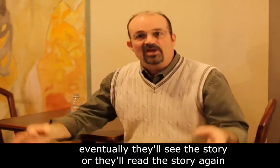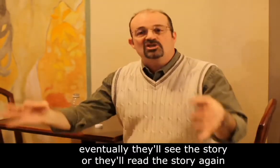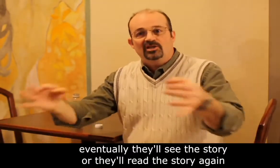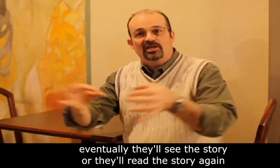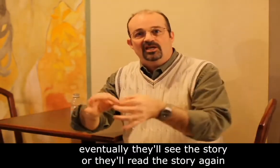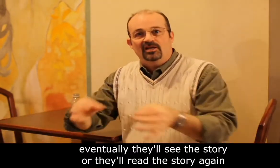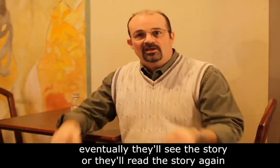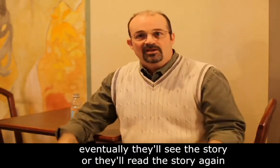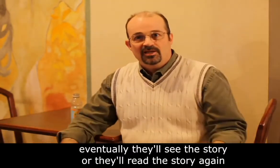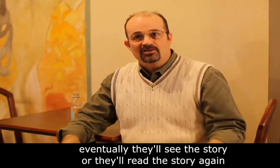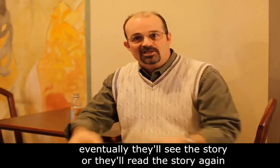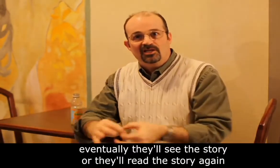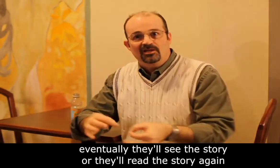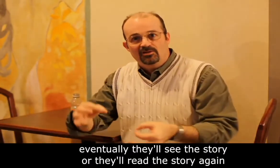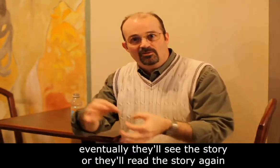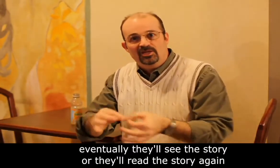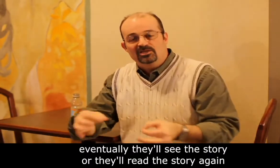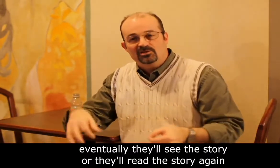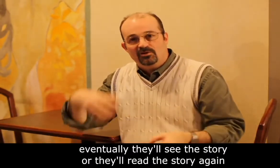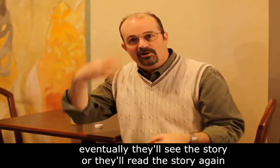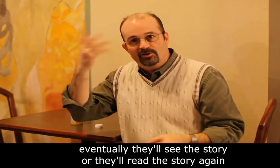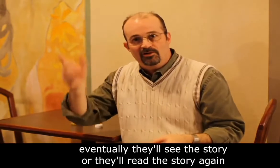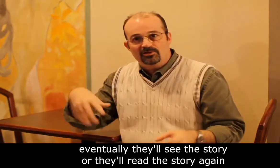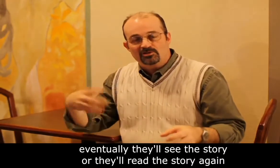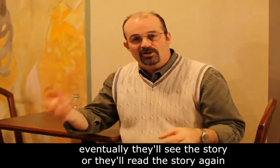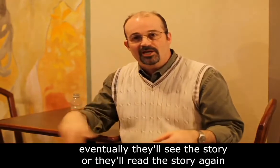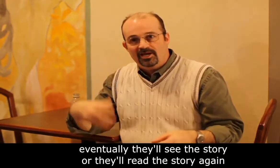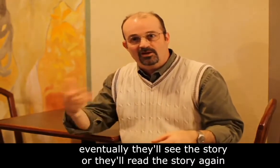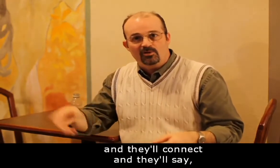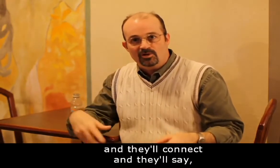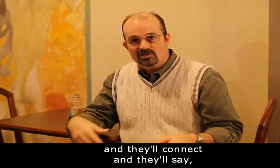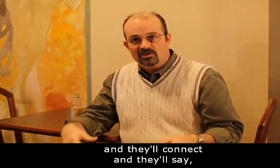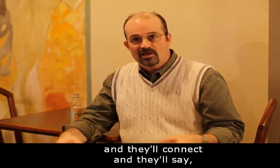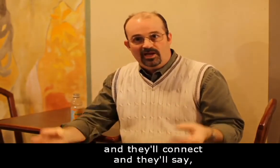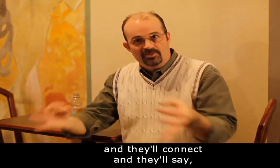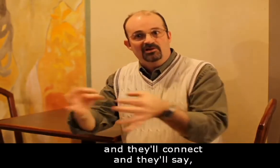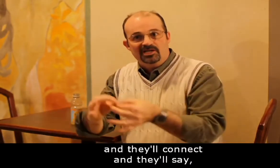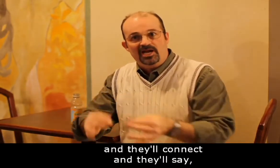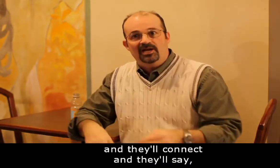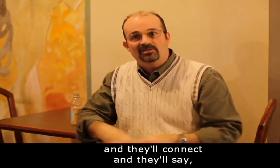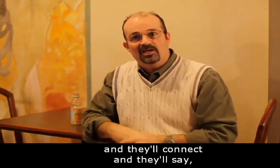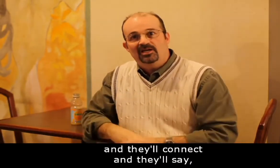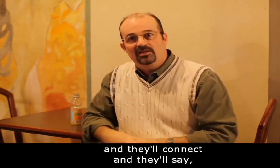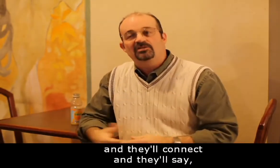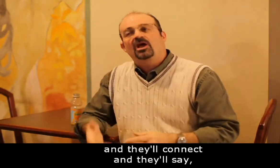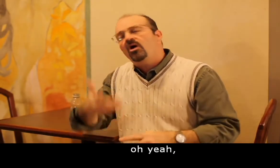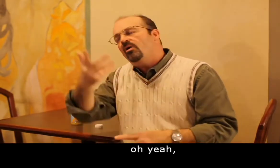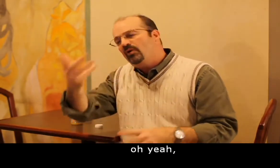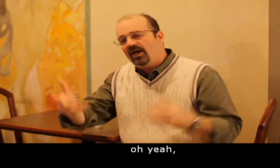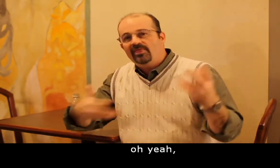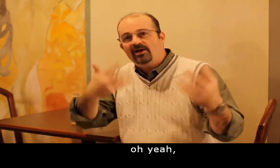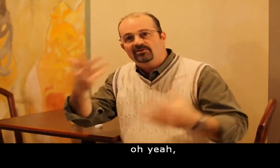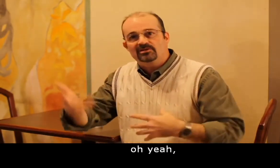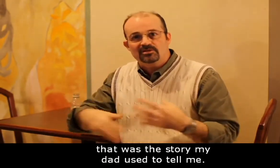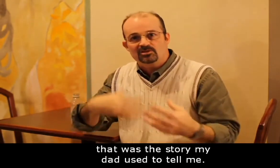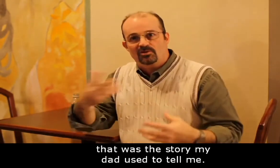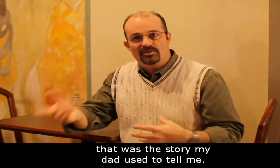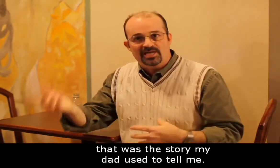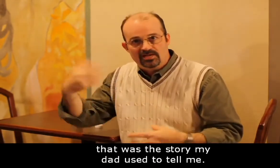Eventually, they'll read the story, or they'll hear the story again, of course, and they'll connect. And they'll say, oh, yeah, that's the story my dad used to